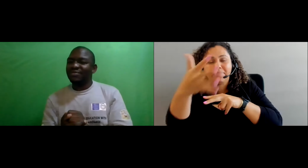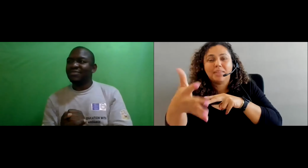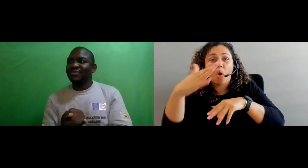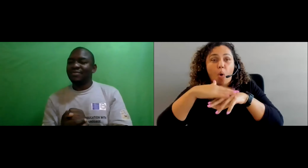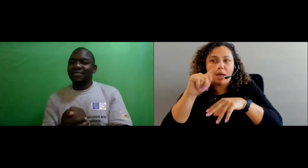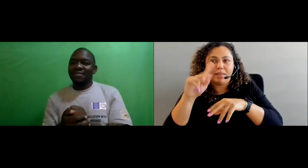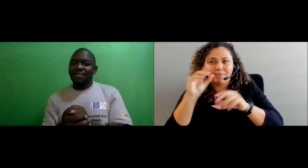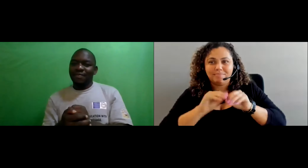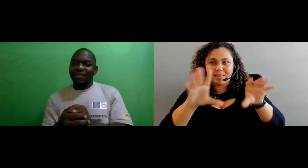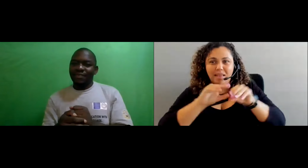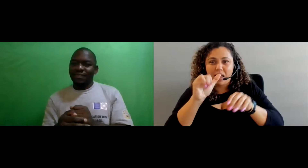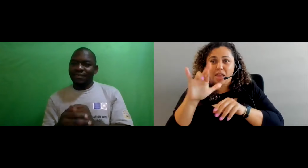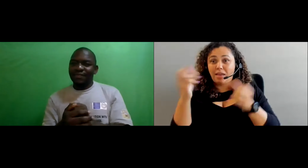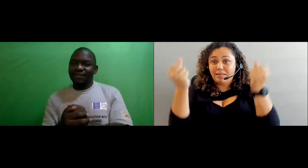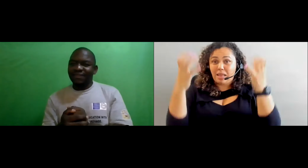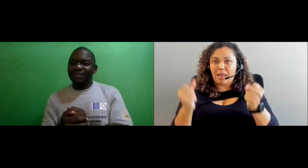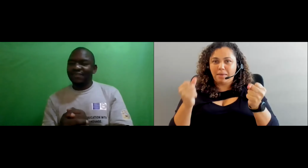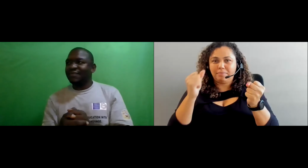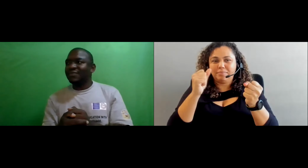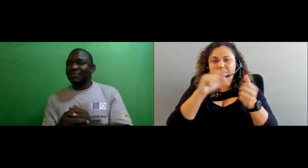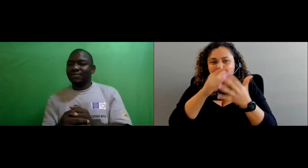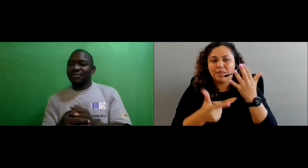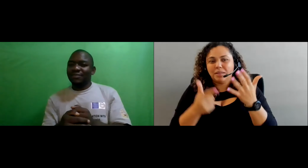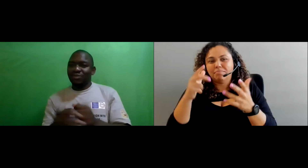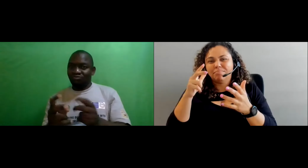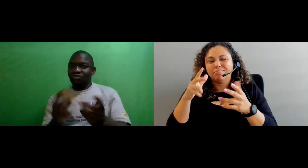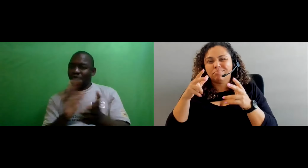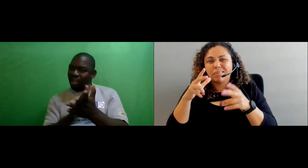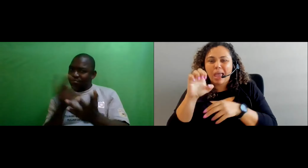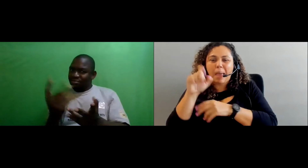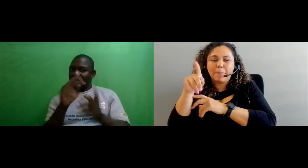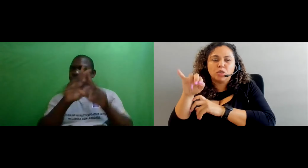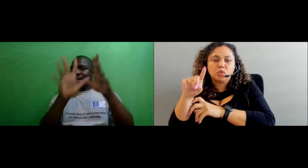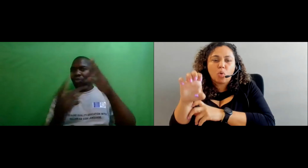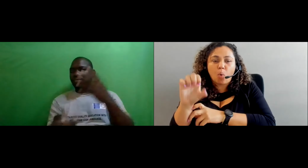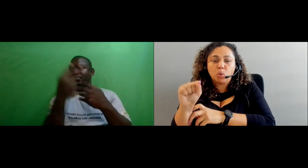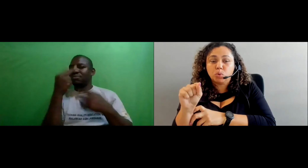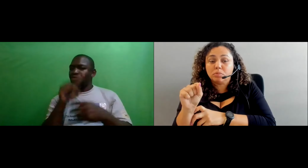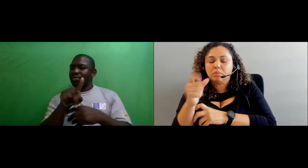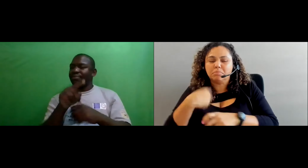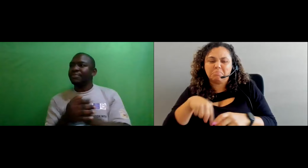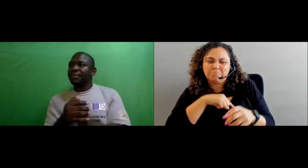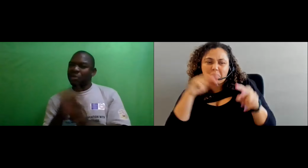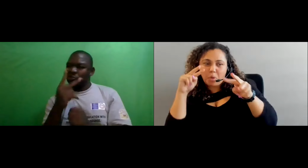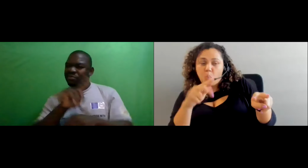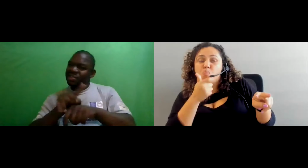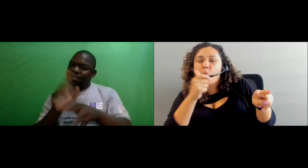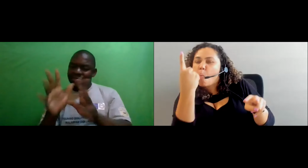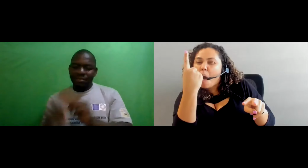That's the sign language episodes, the Malawi sign language episodes. So let's watch the